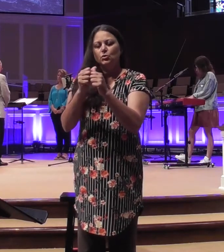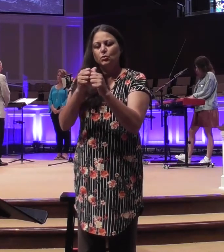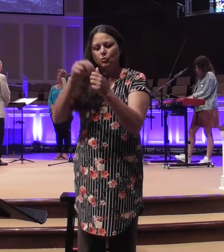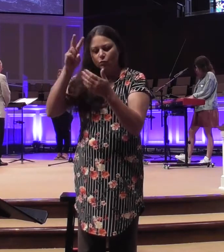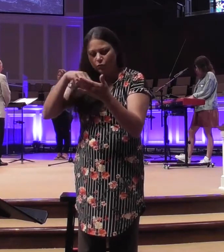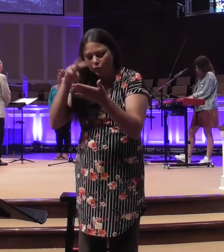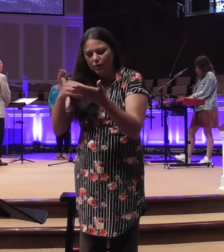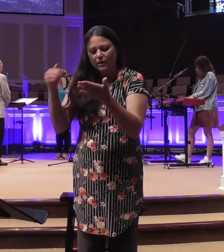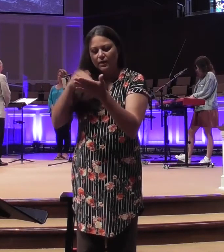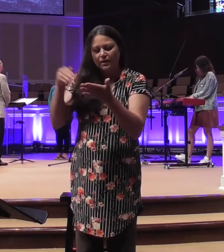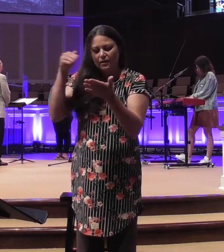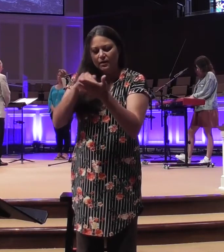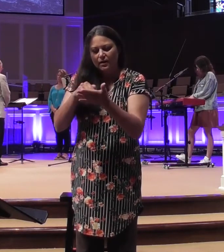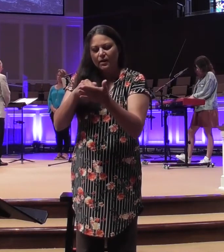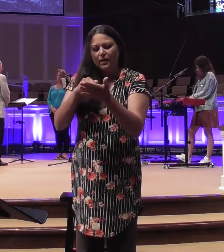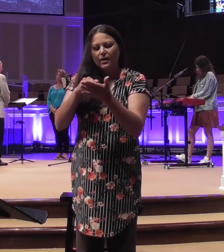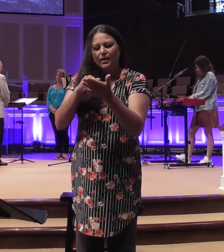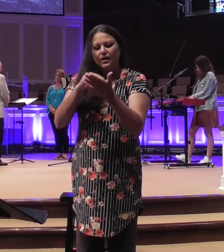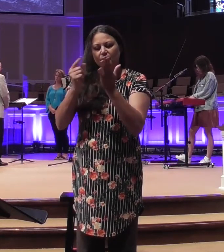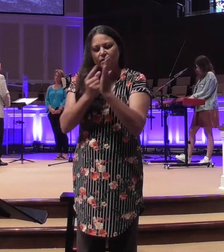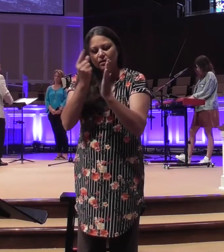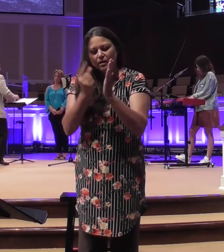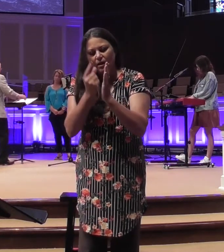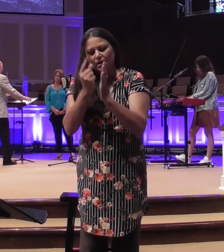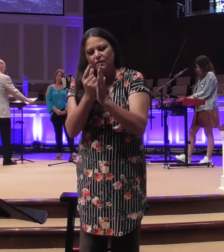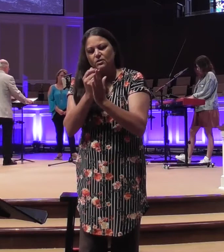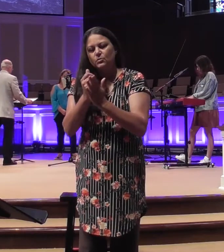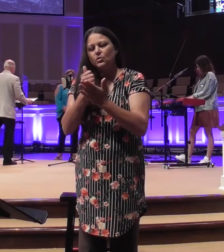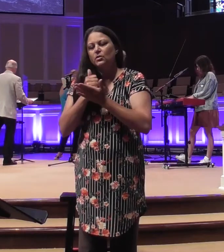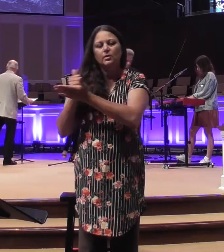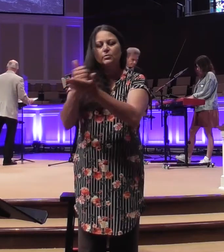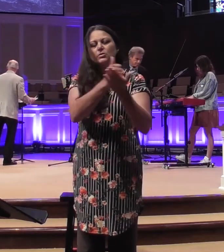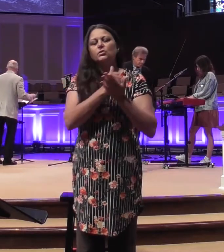Help us to preach. In Jesus' name, amen.